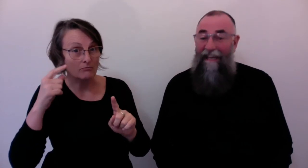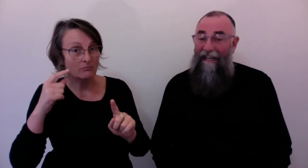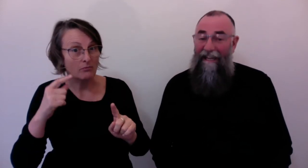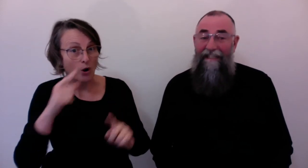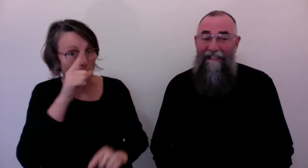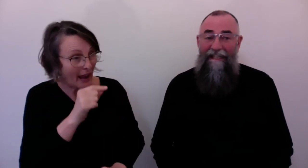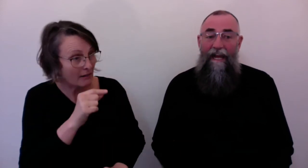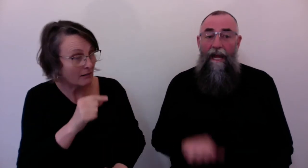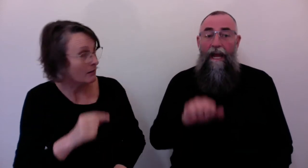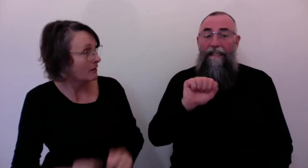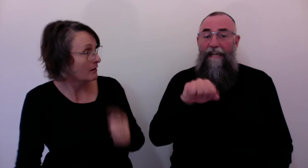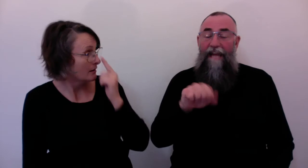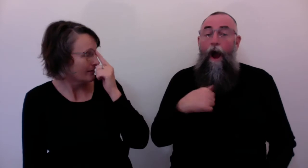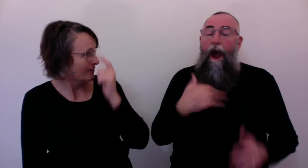so there's an app on my phone and I